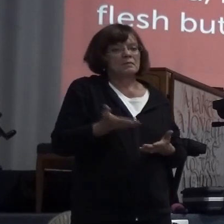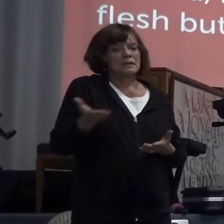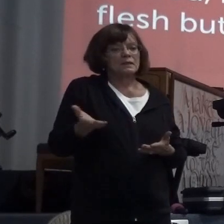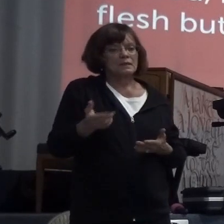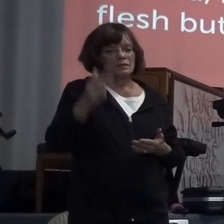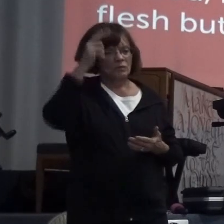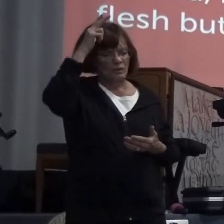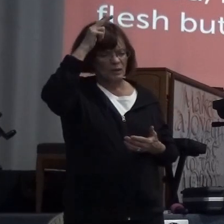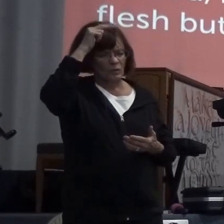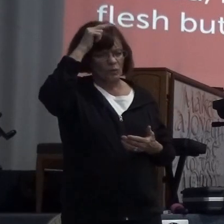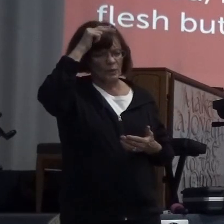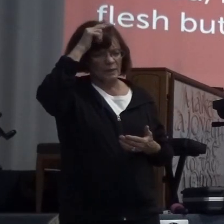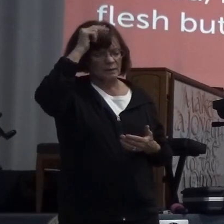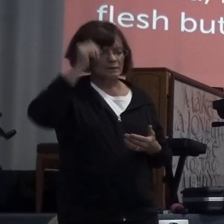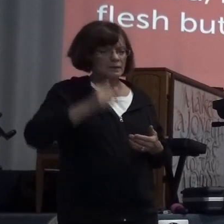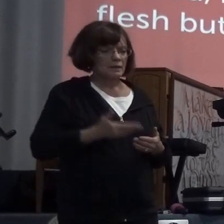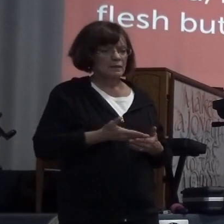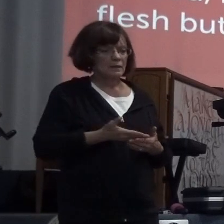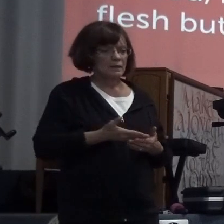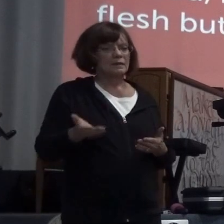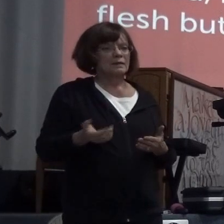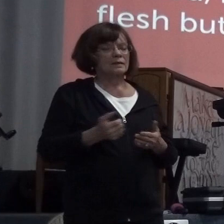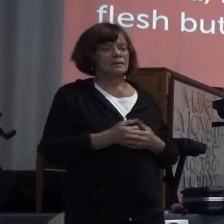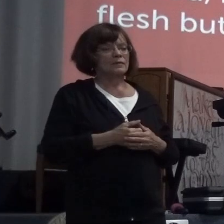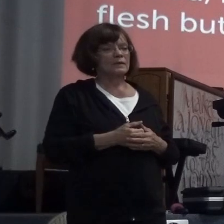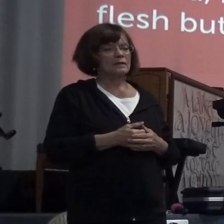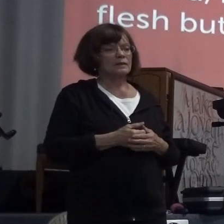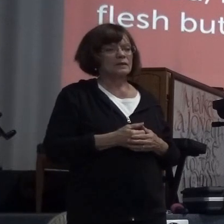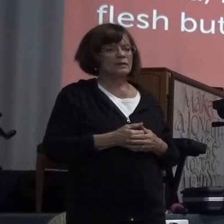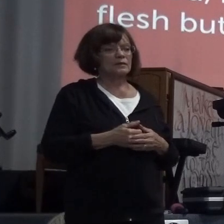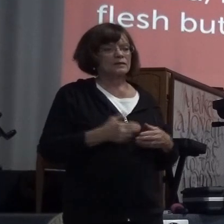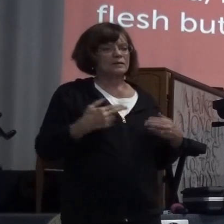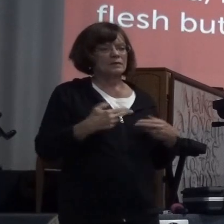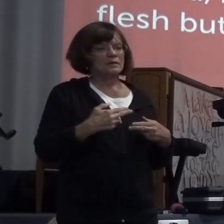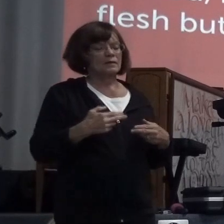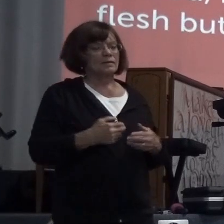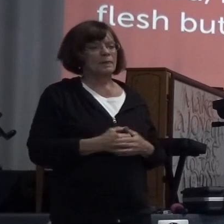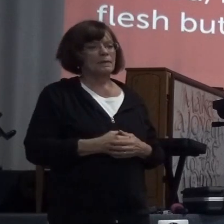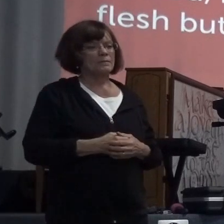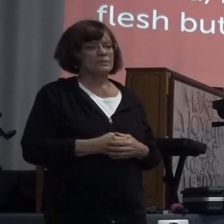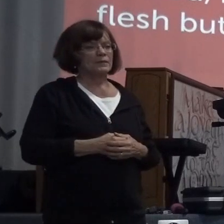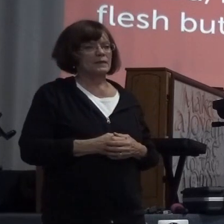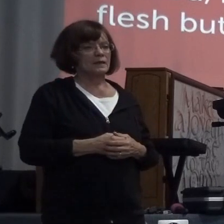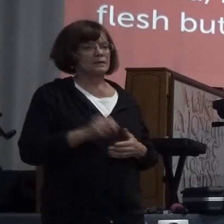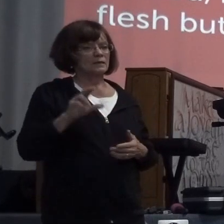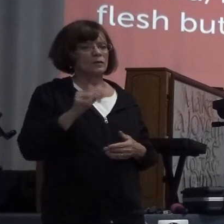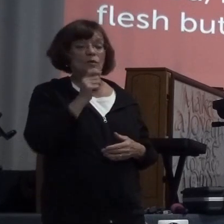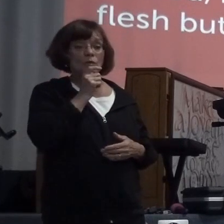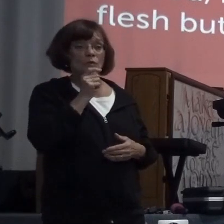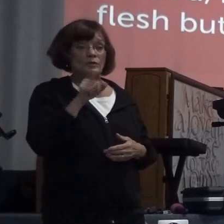thing. They're hating you because of Christ. They're not hating you because of who you are.